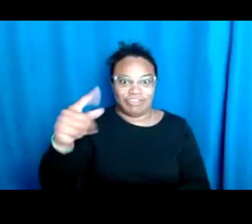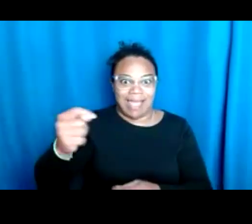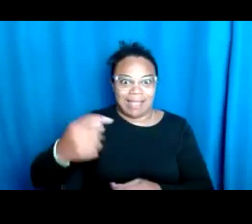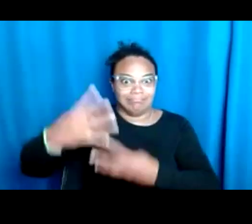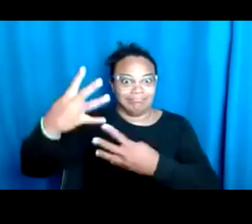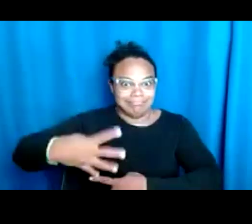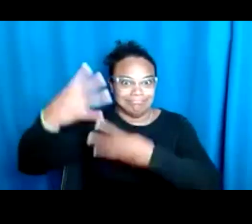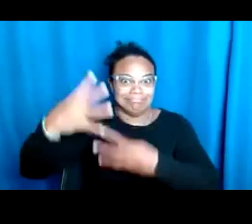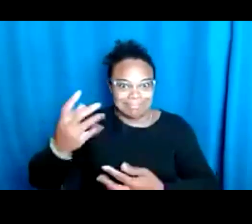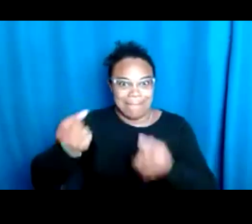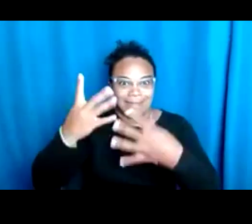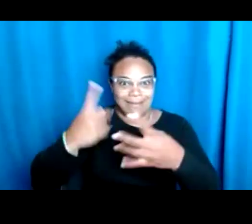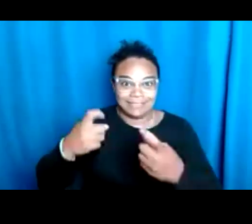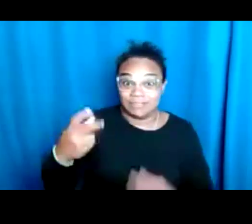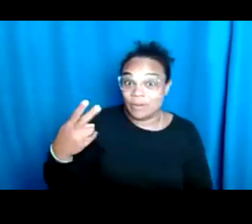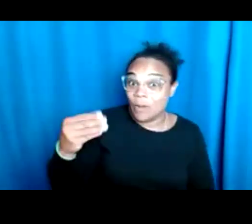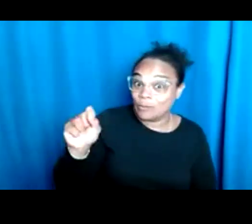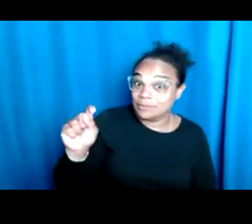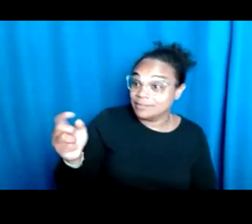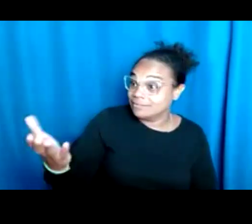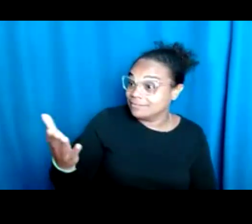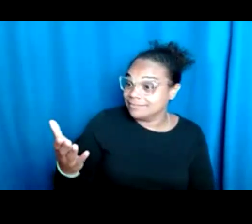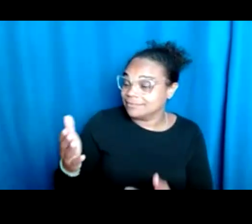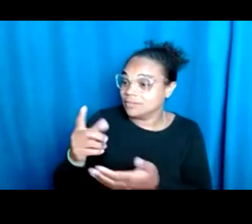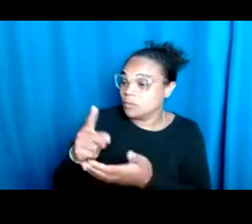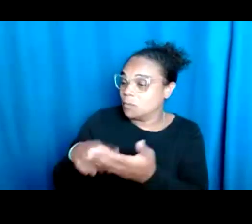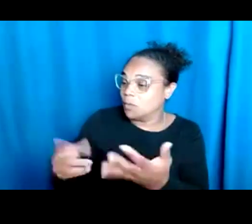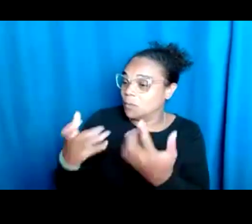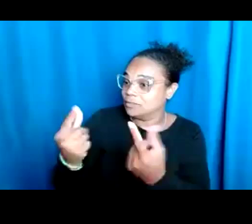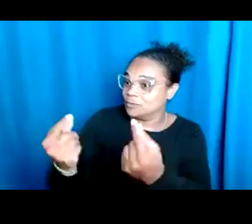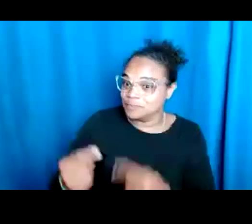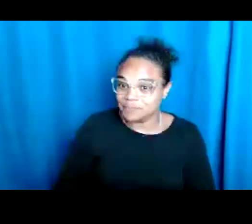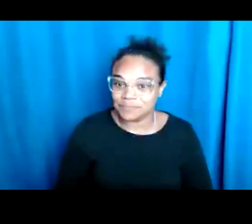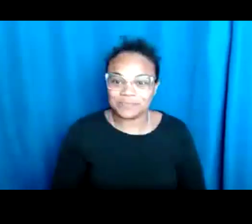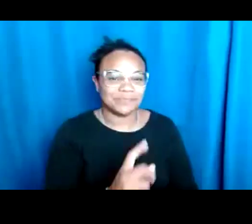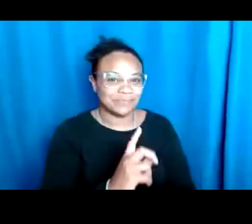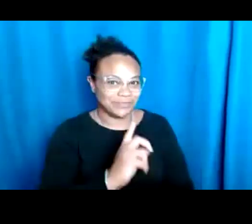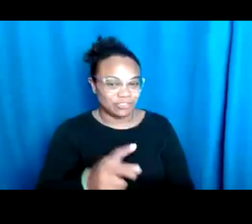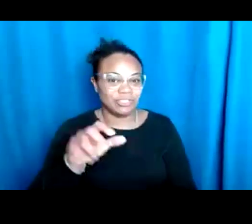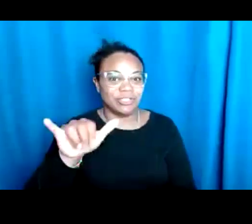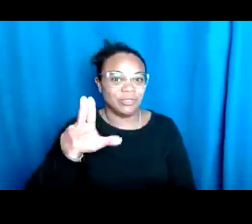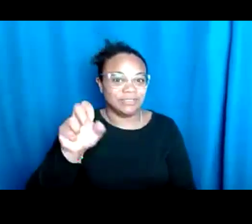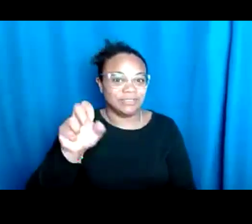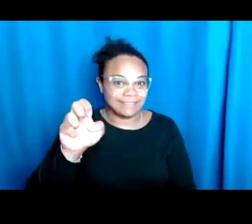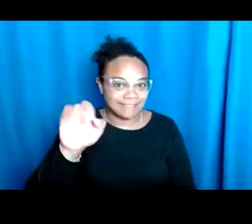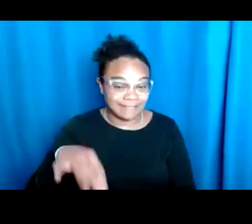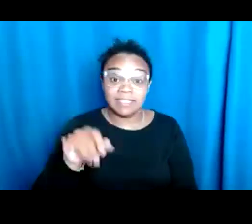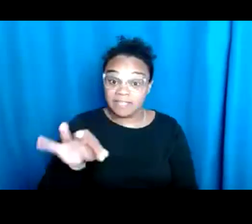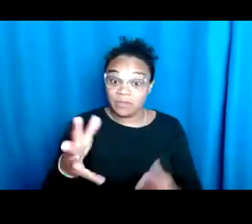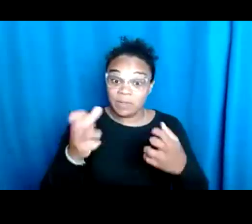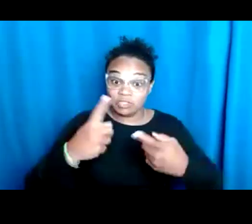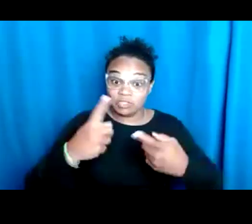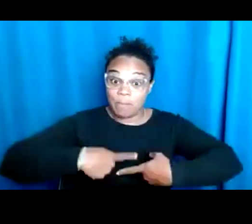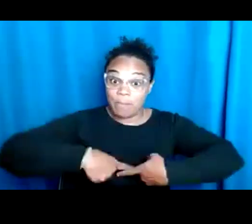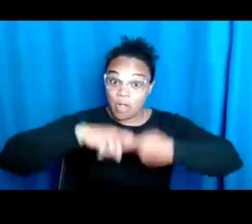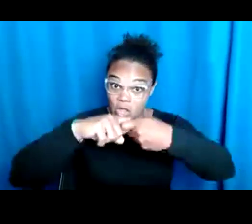So I want to ask my host how you want to handle this. Sure, Yusuf. So I think maybe if you want to pause and address some of the questions in